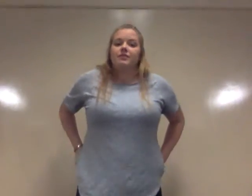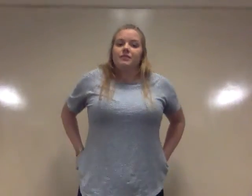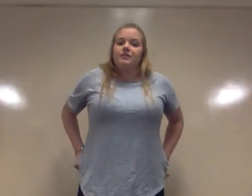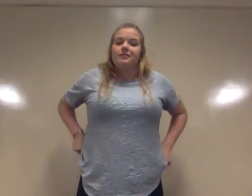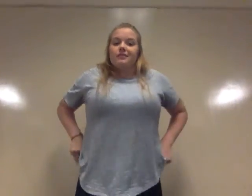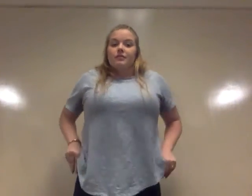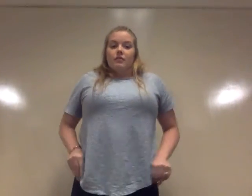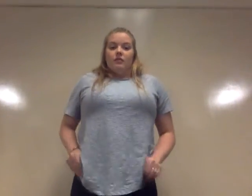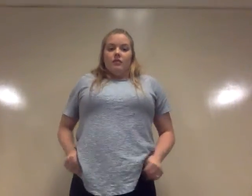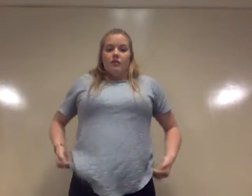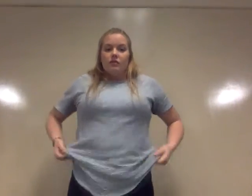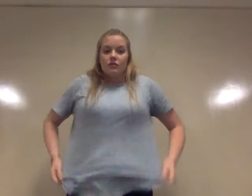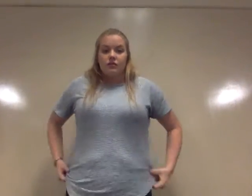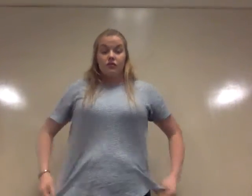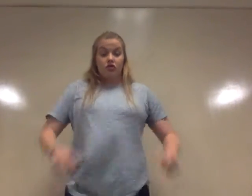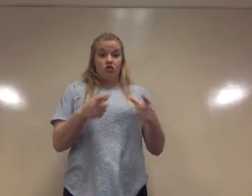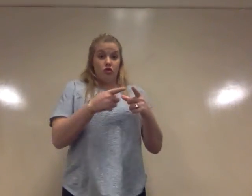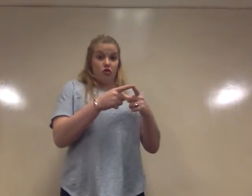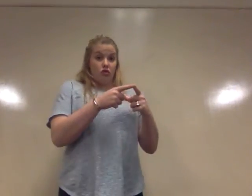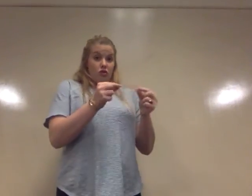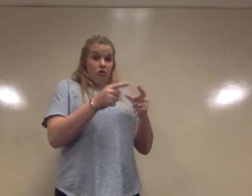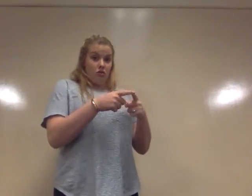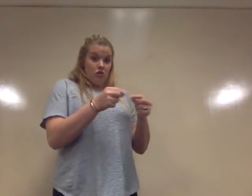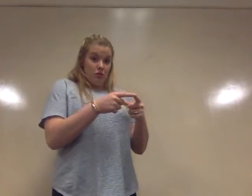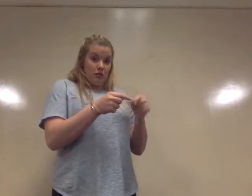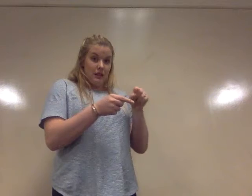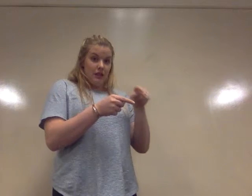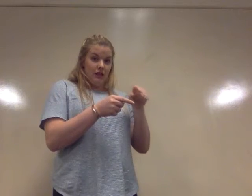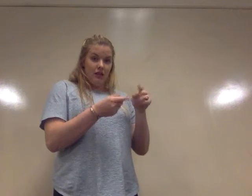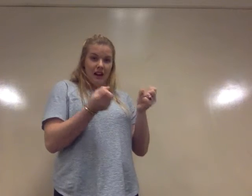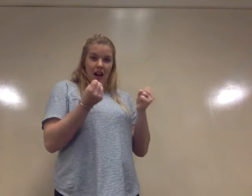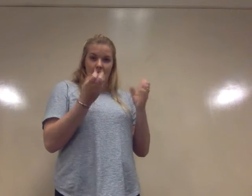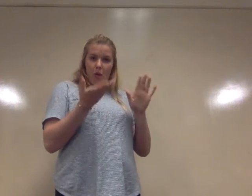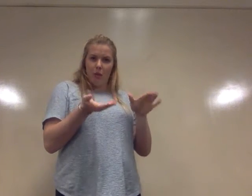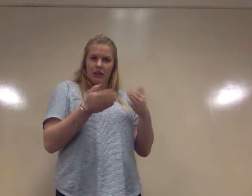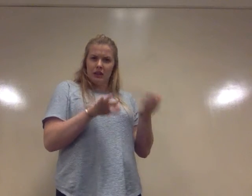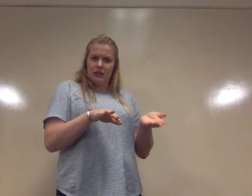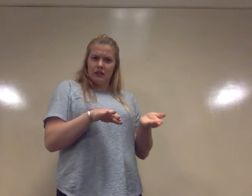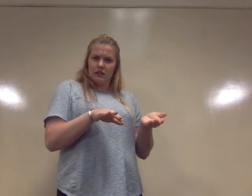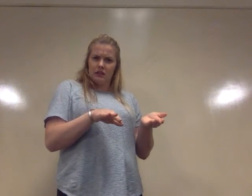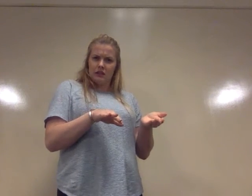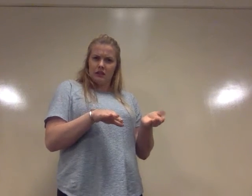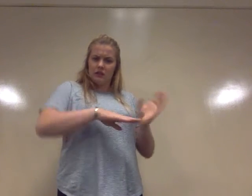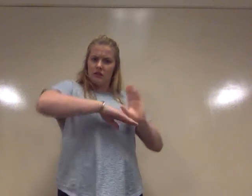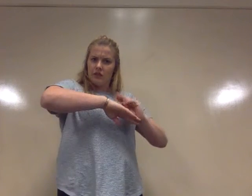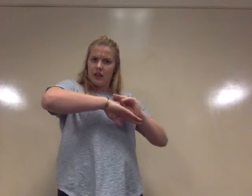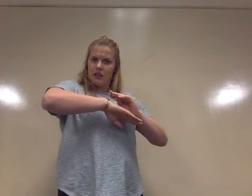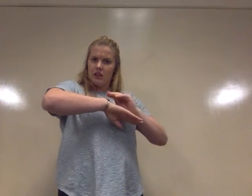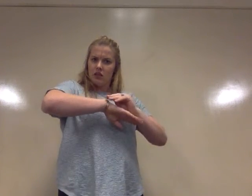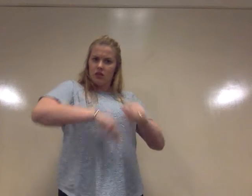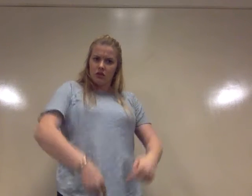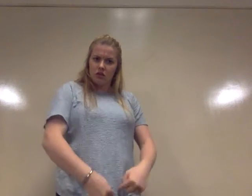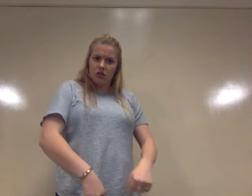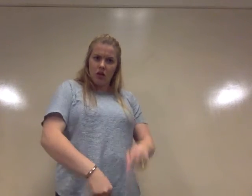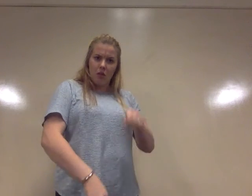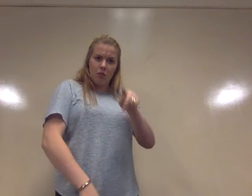in 1958, how many autopsy-proven deaths were there from cancer of the prostate?